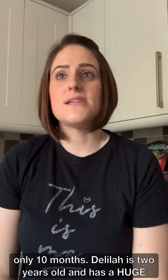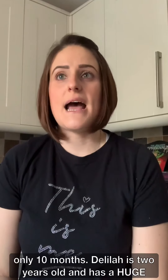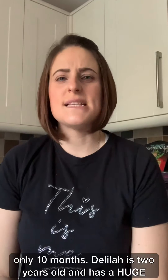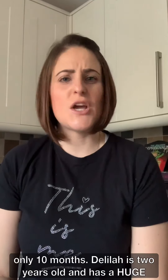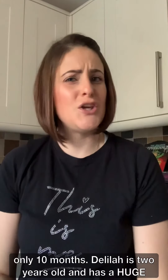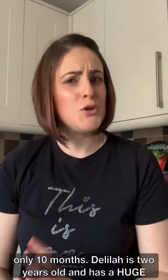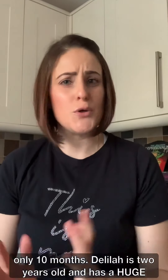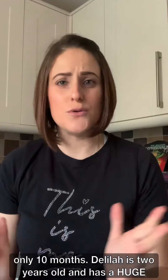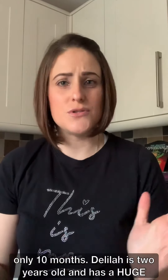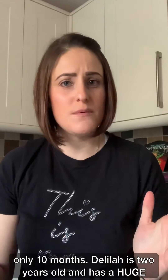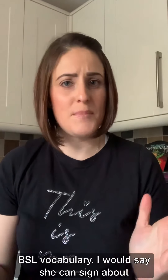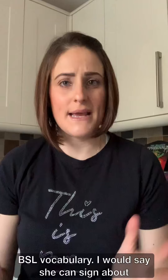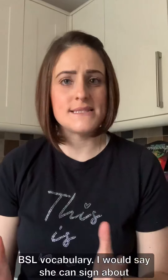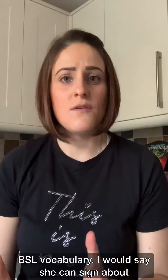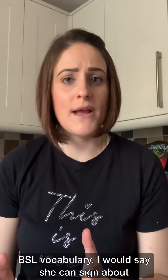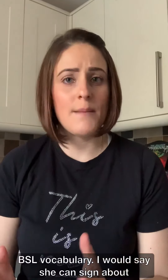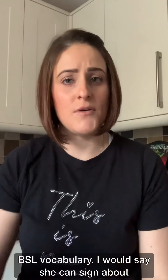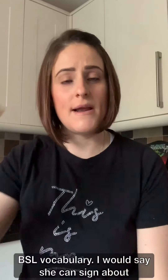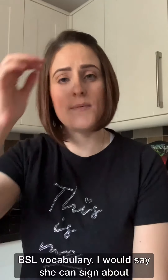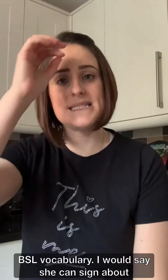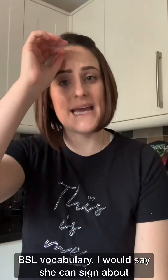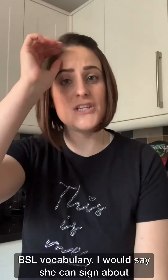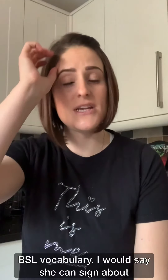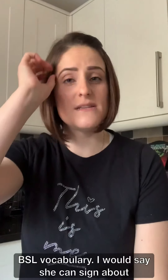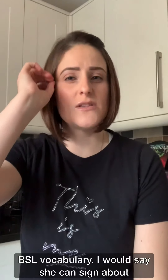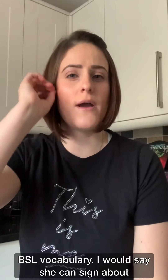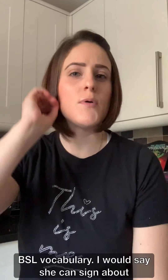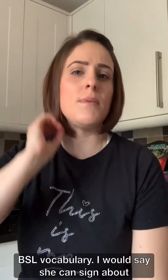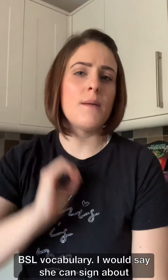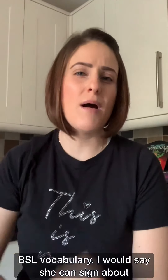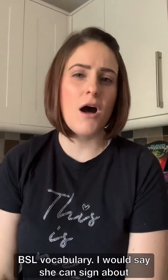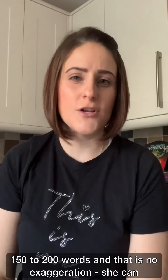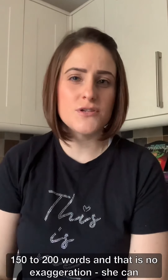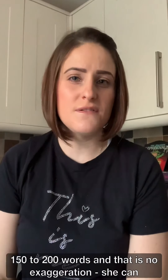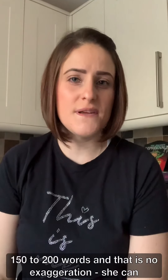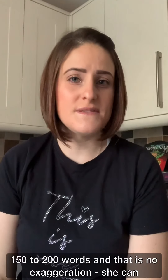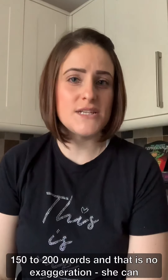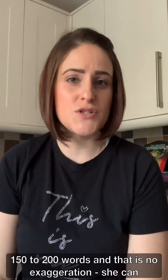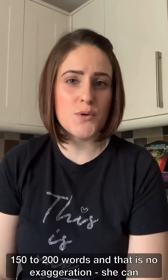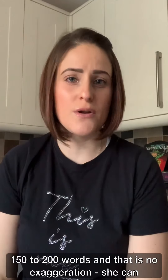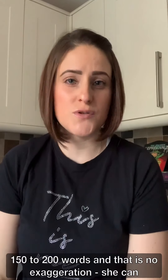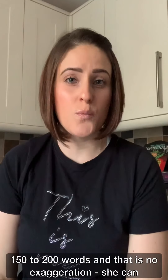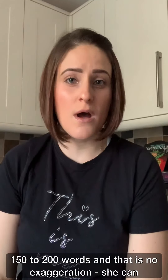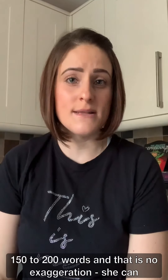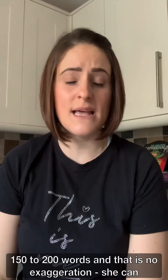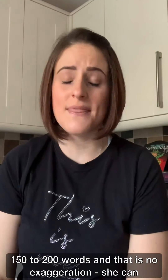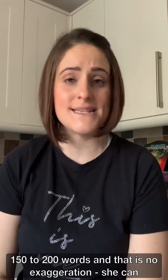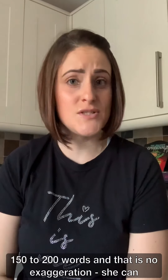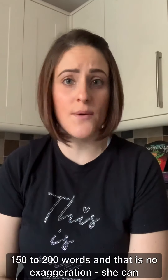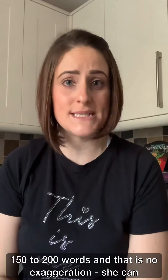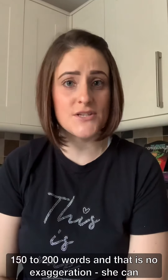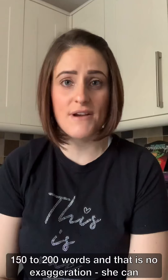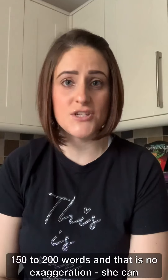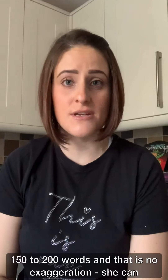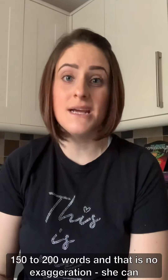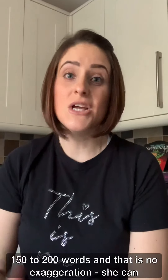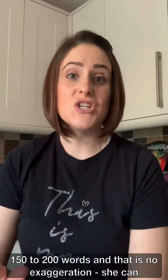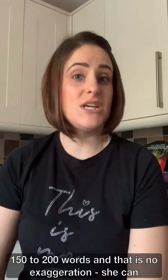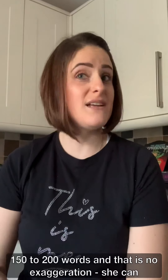has a huge BSL vocabulary I would say she can sign probably about 150 to 200 words and that is no exaggeration she can